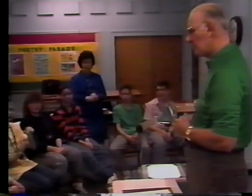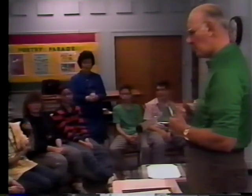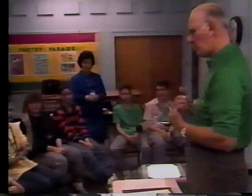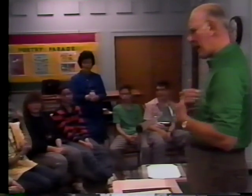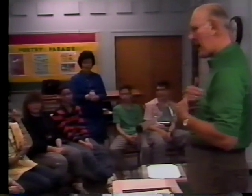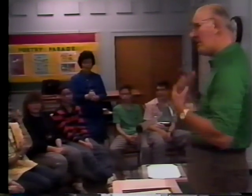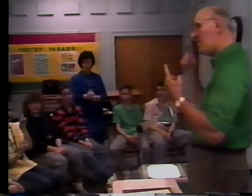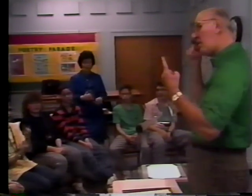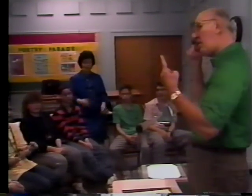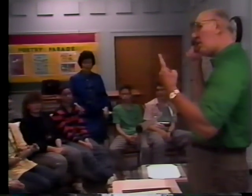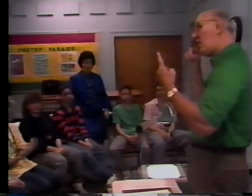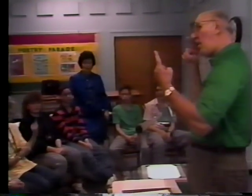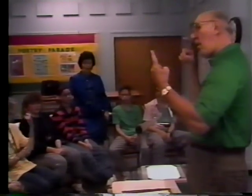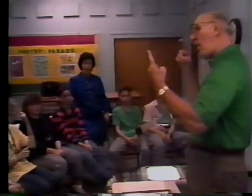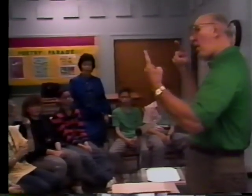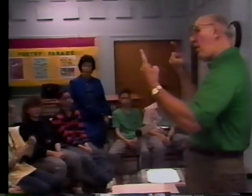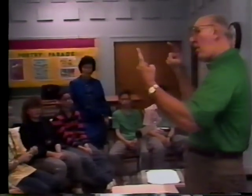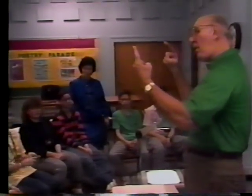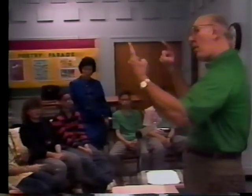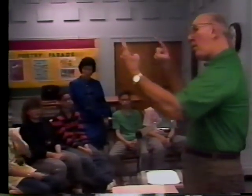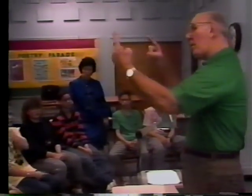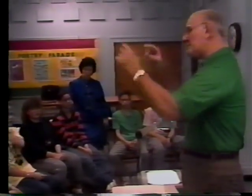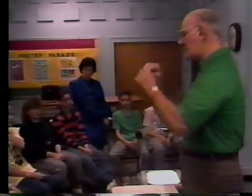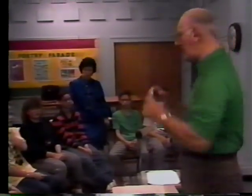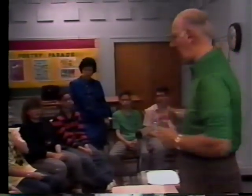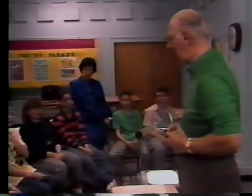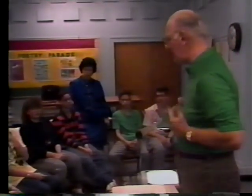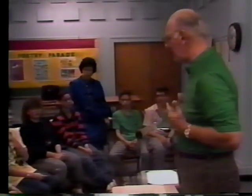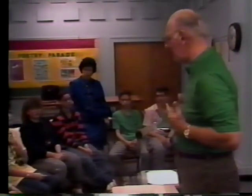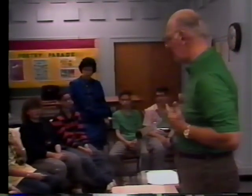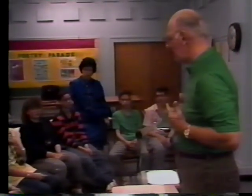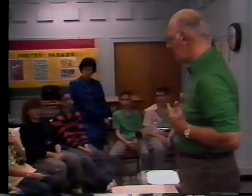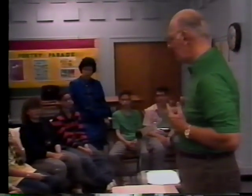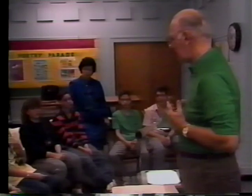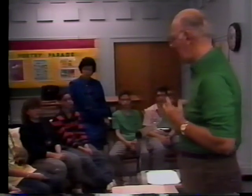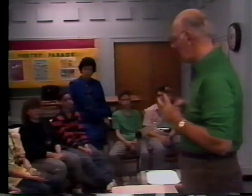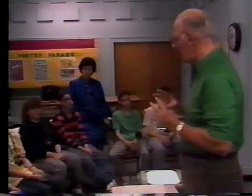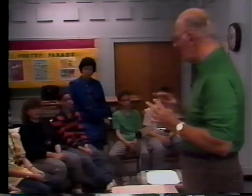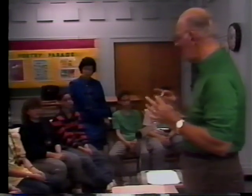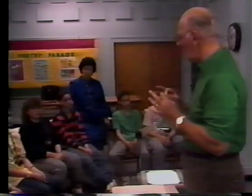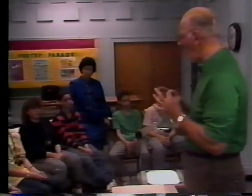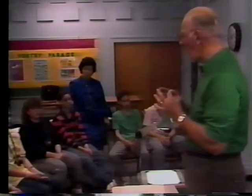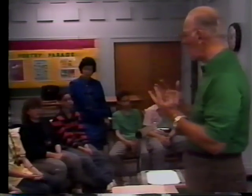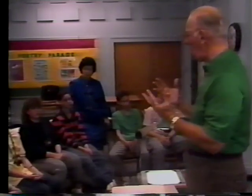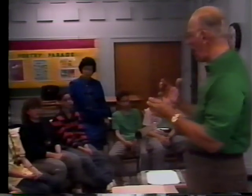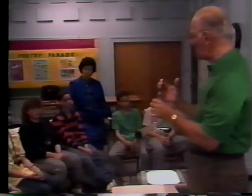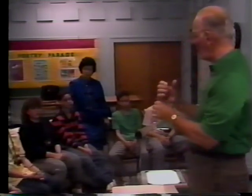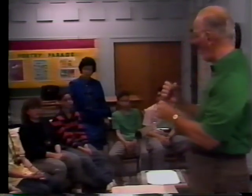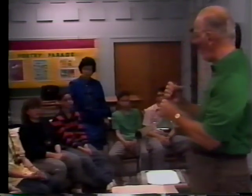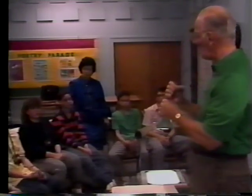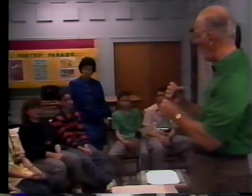You have them. Goals in life. That's very important. You want to hold on